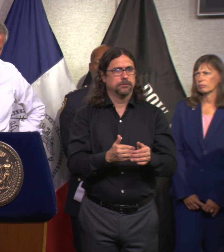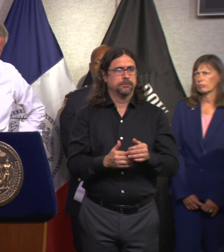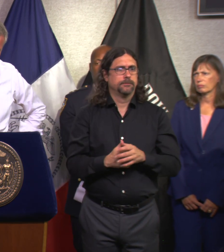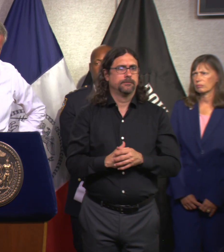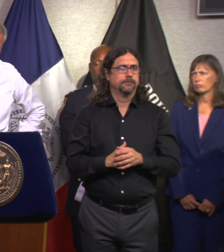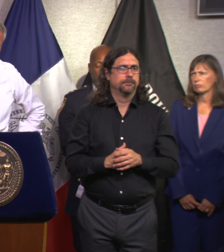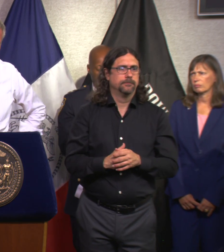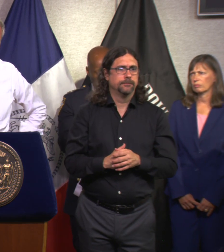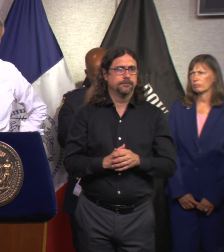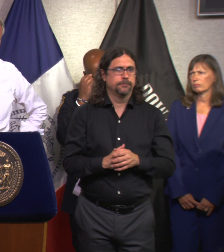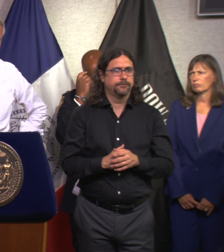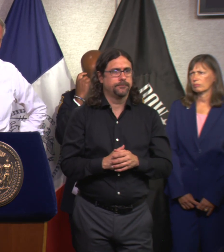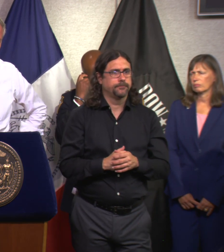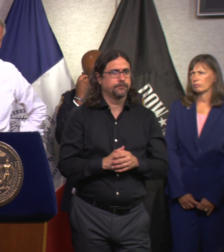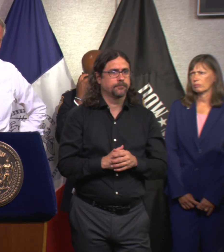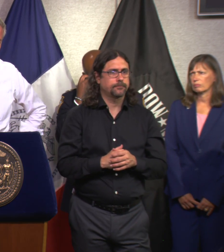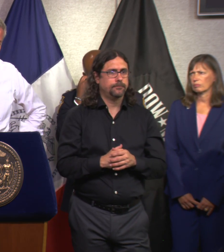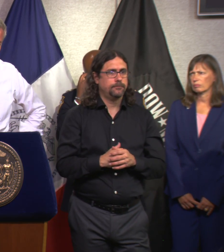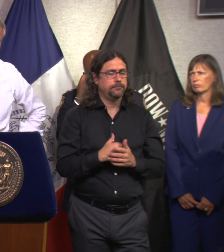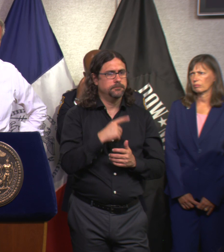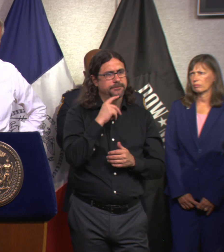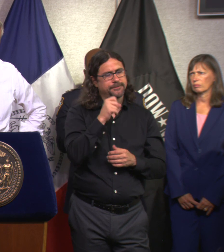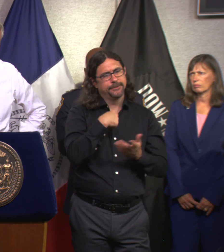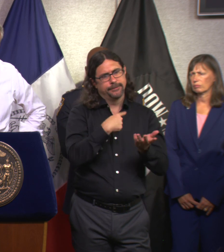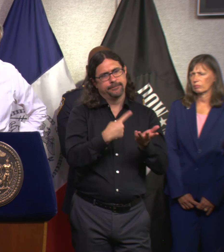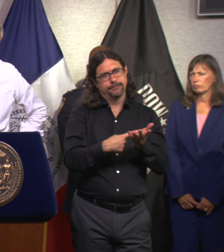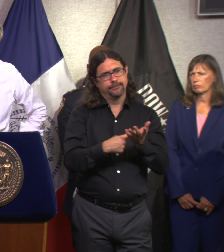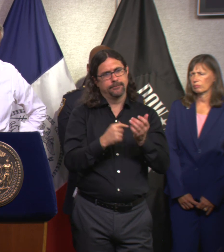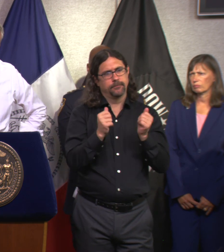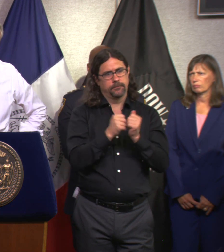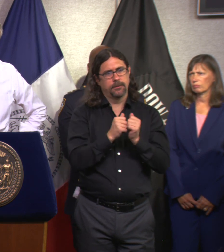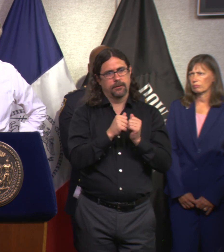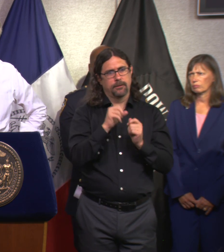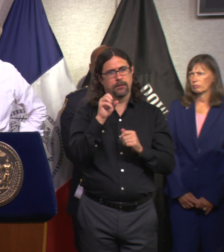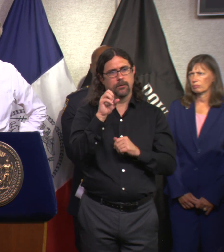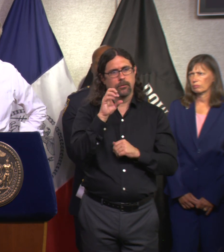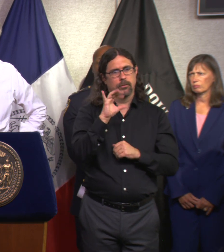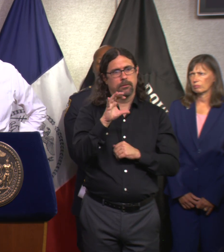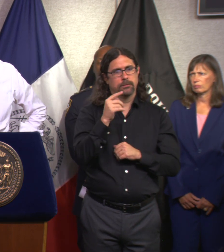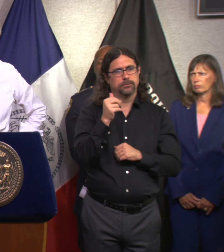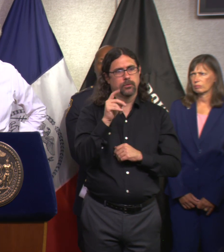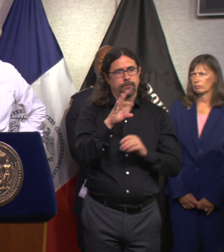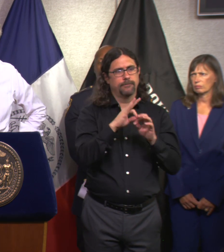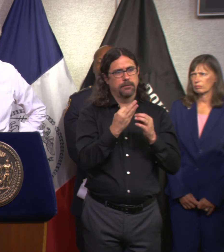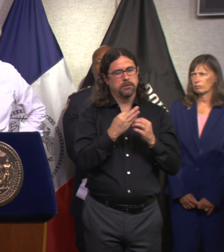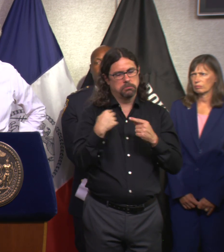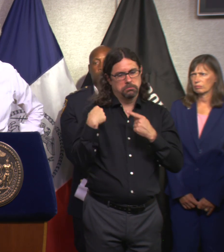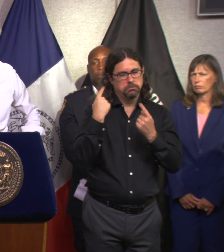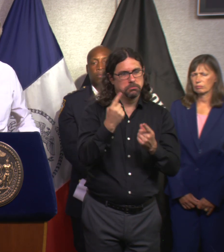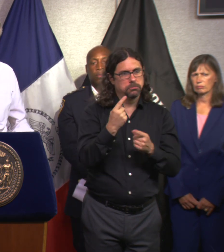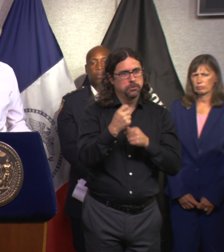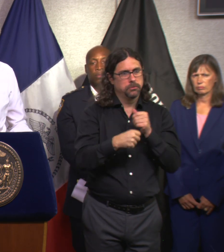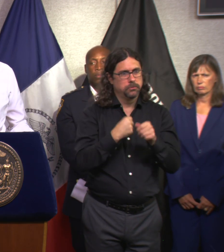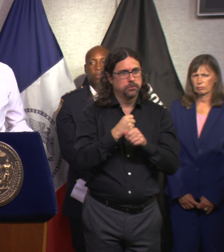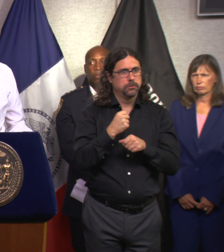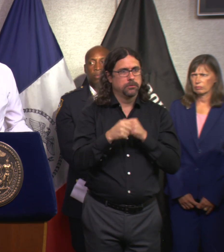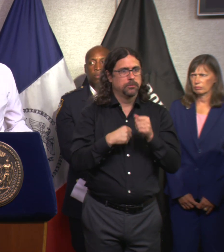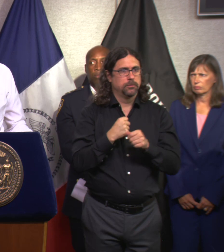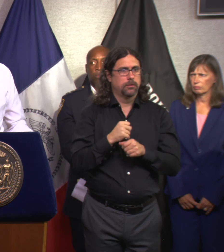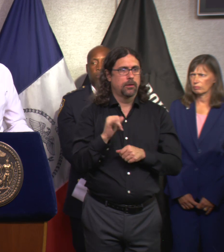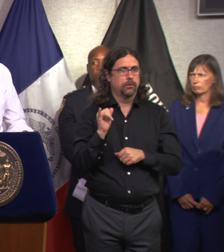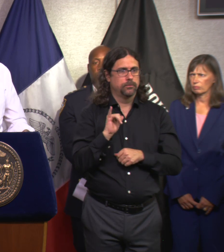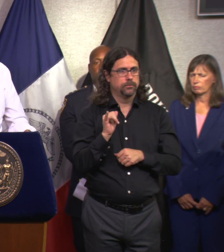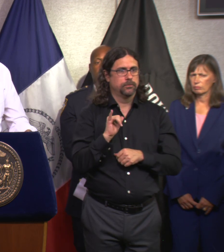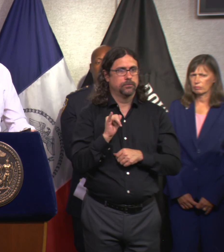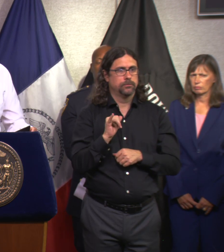their representative today to explain the state of play, and that's being passed on to them. Yes,